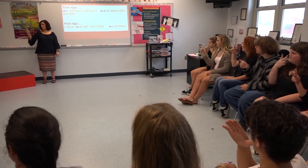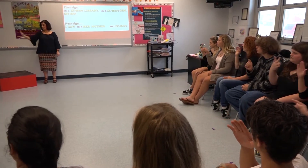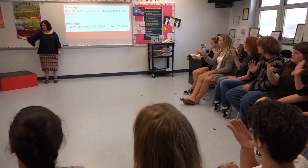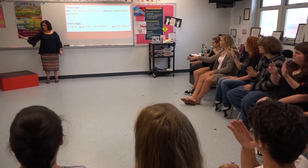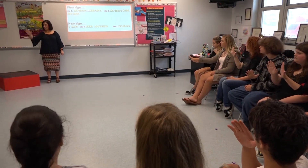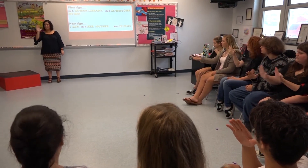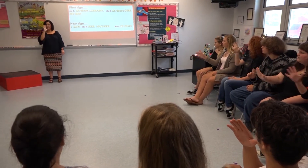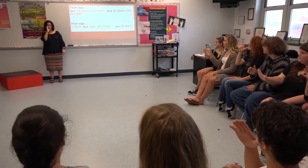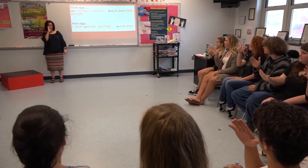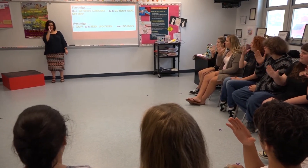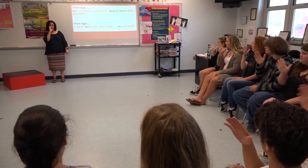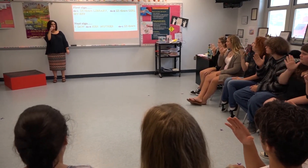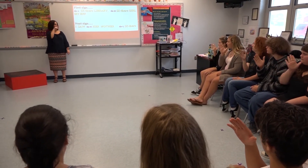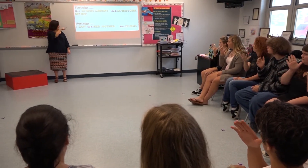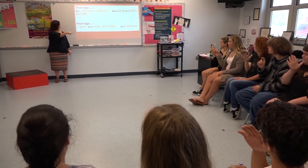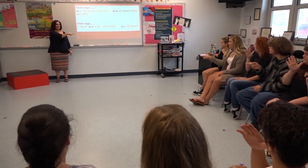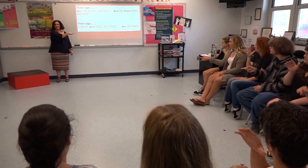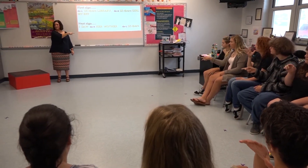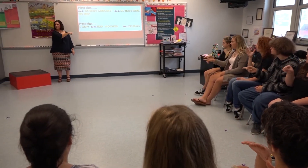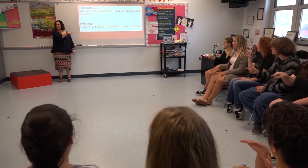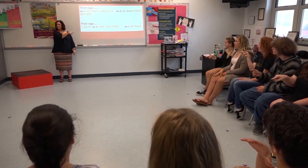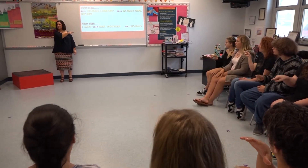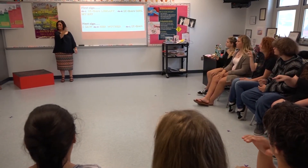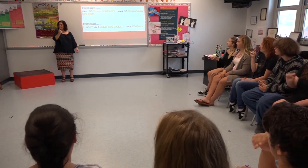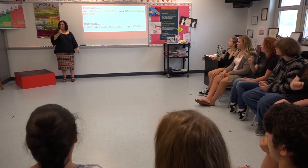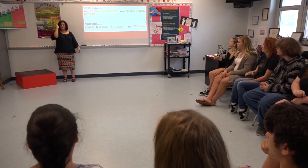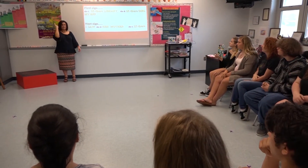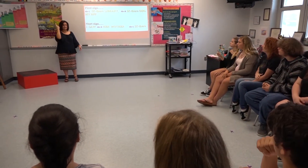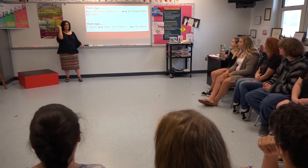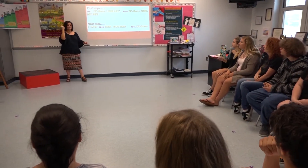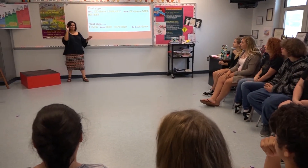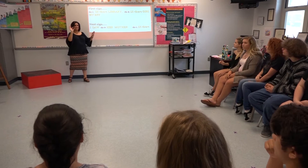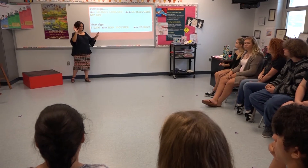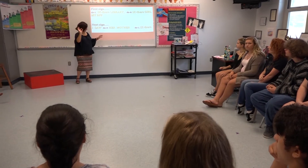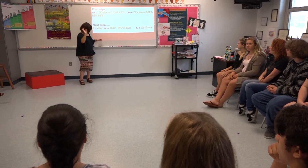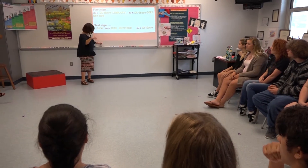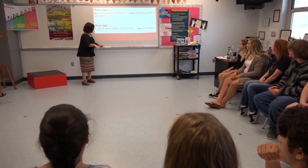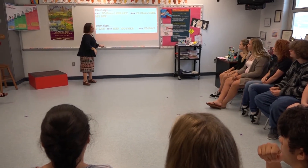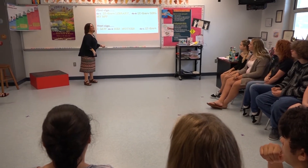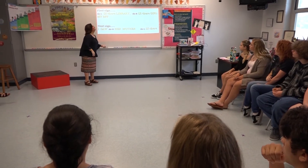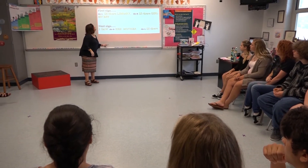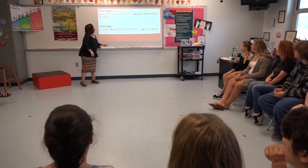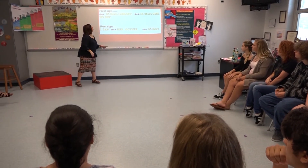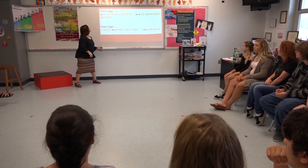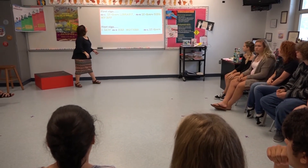saw her mom there at the library. Everybody got it?